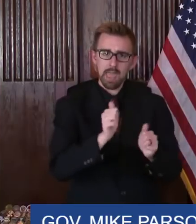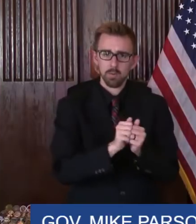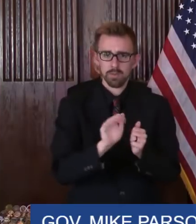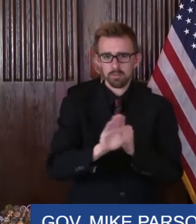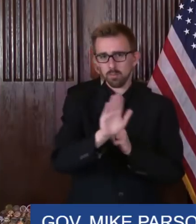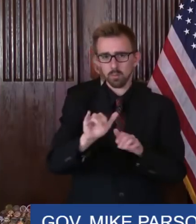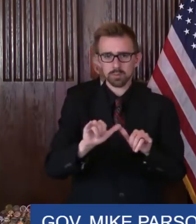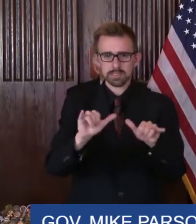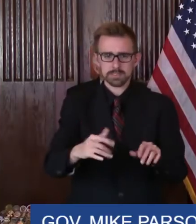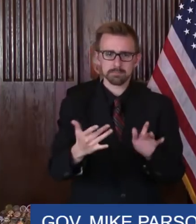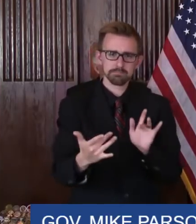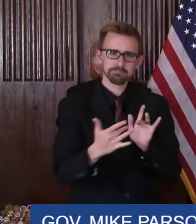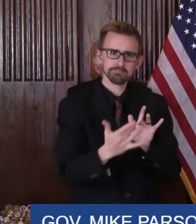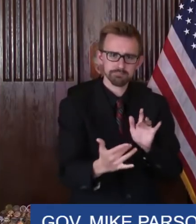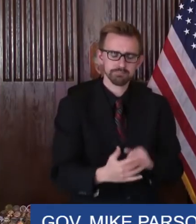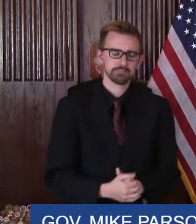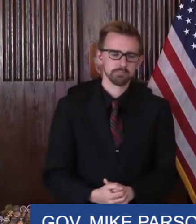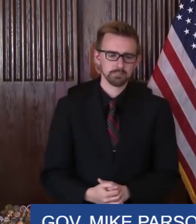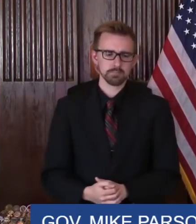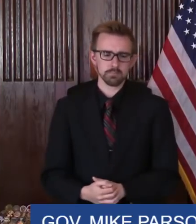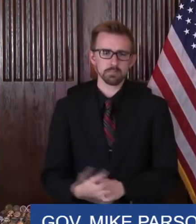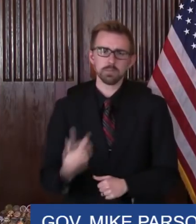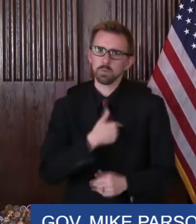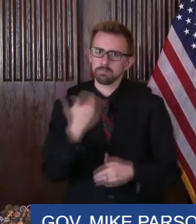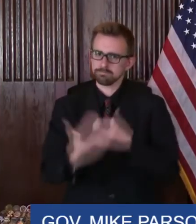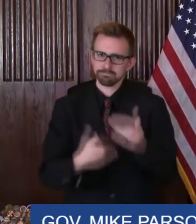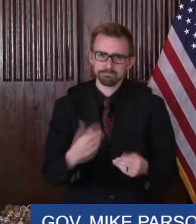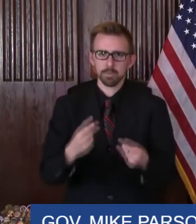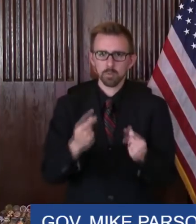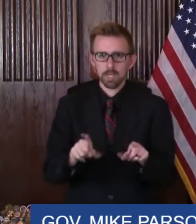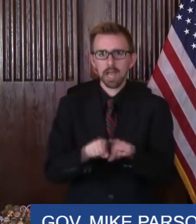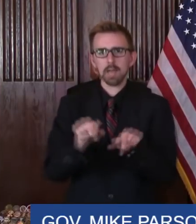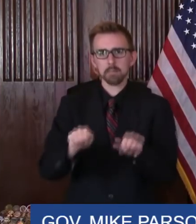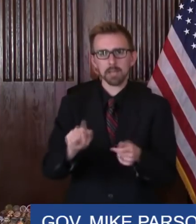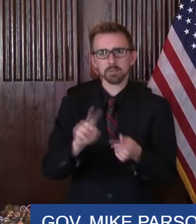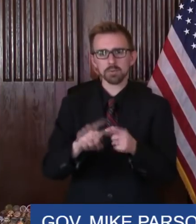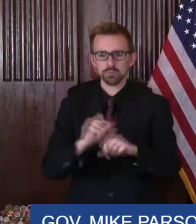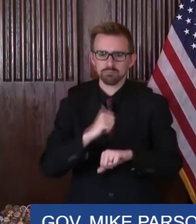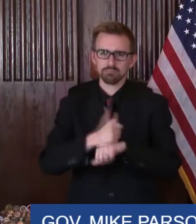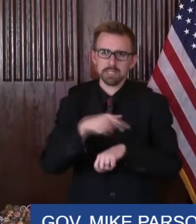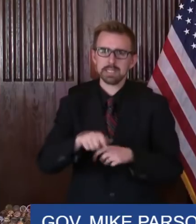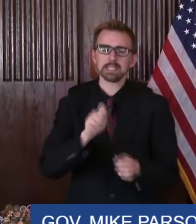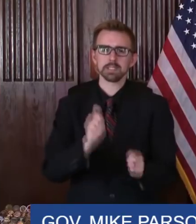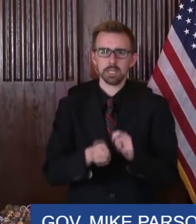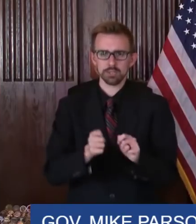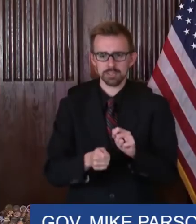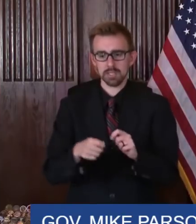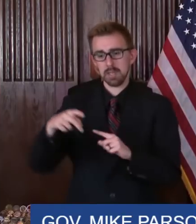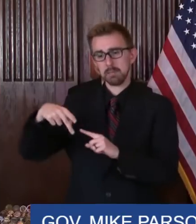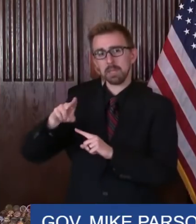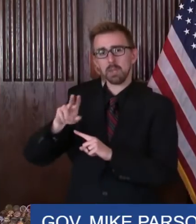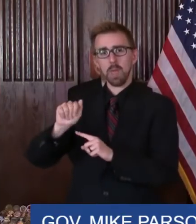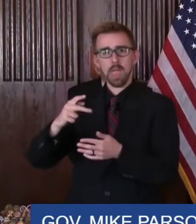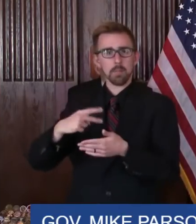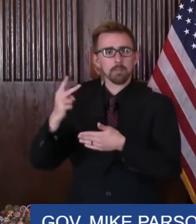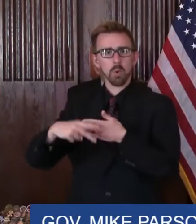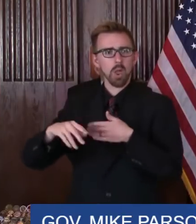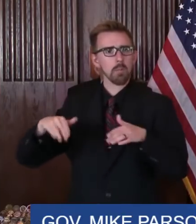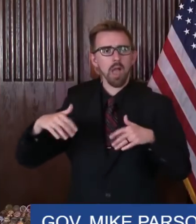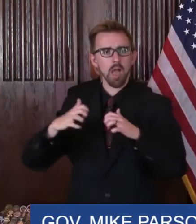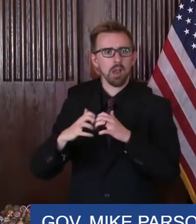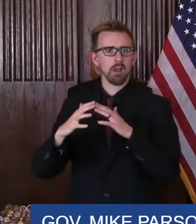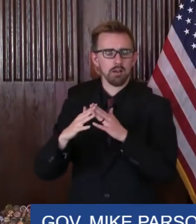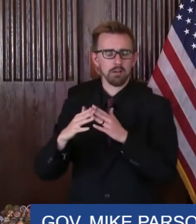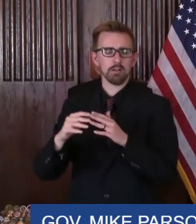system. We're proceeding as quickly as possible to incorporate these changes. And because the PUA program is not up and running